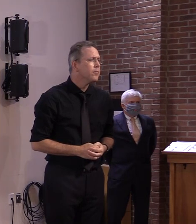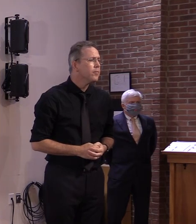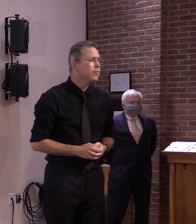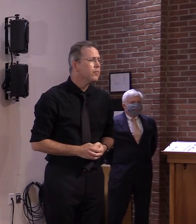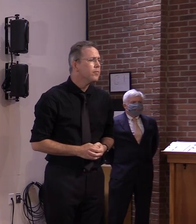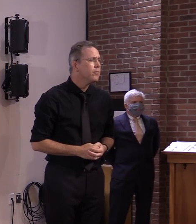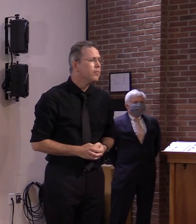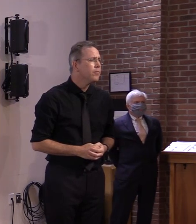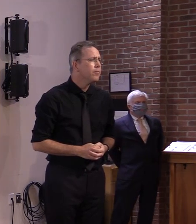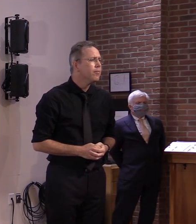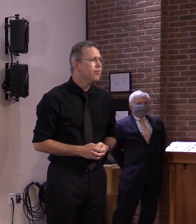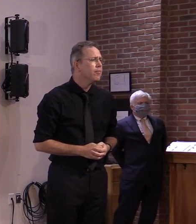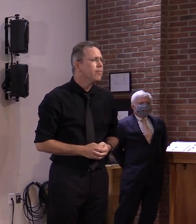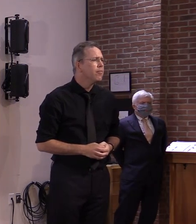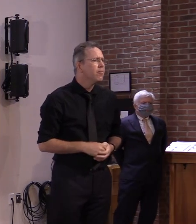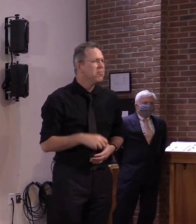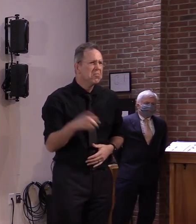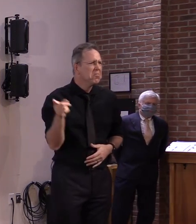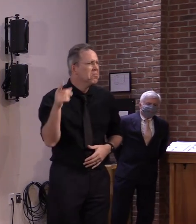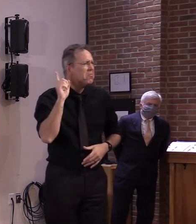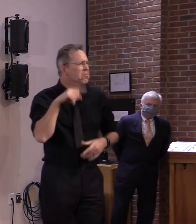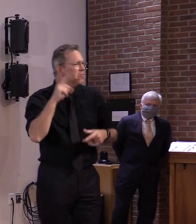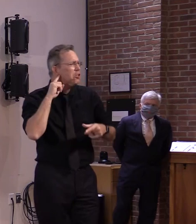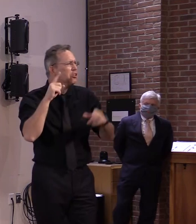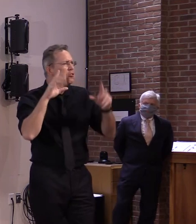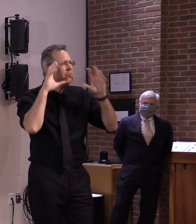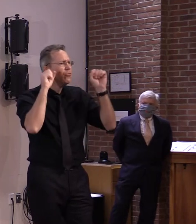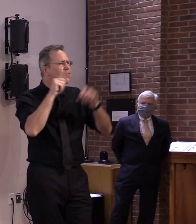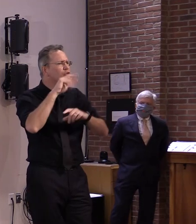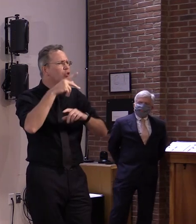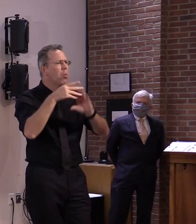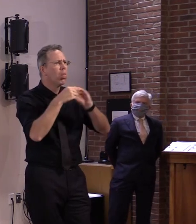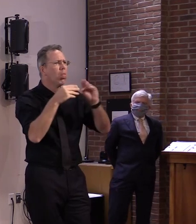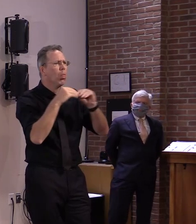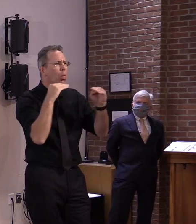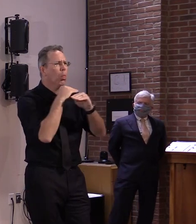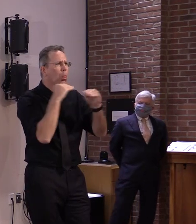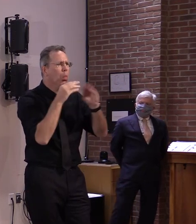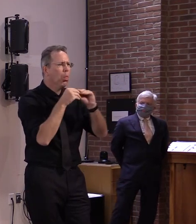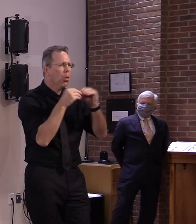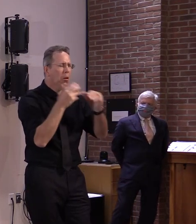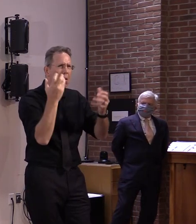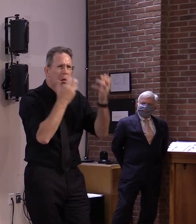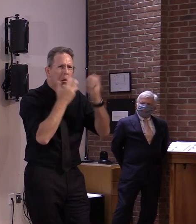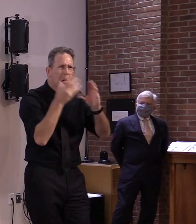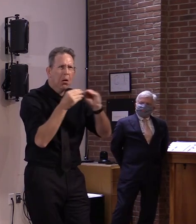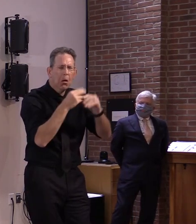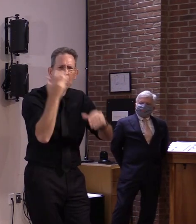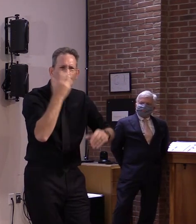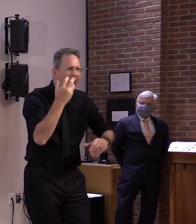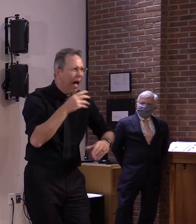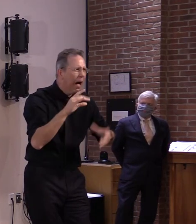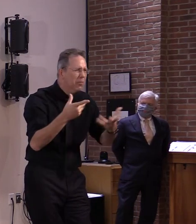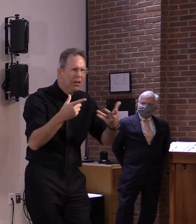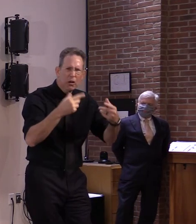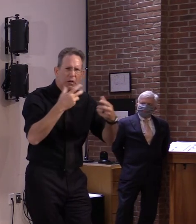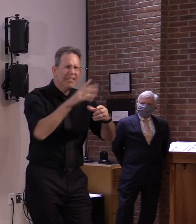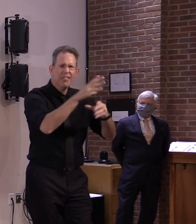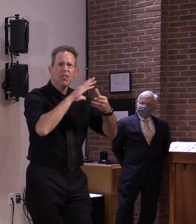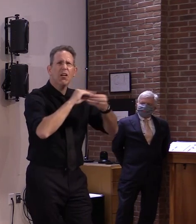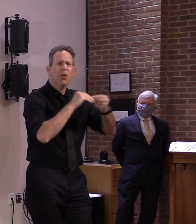night. Are his comments hurting our democracy? You know, it certainly